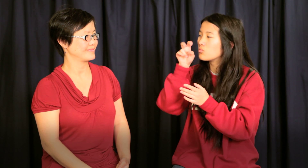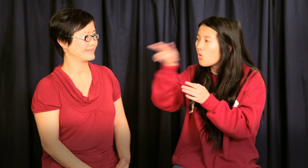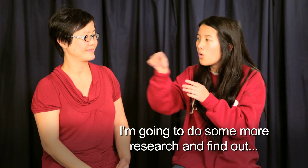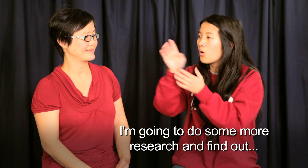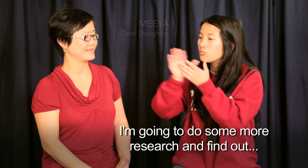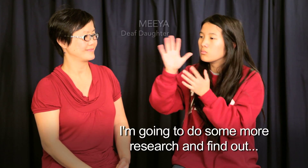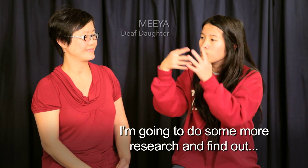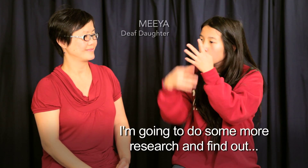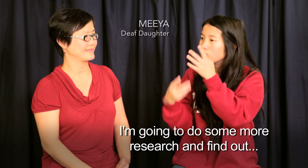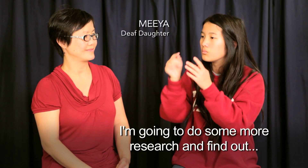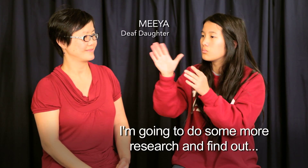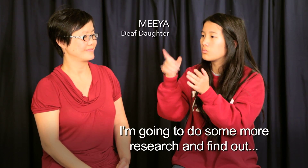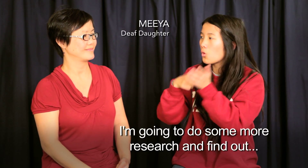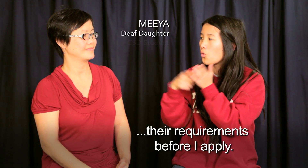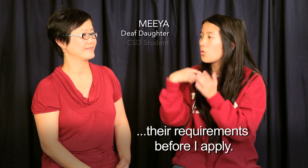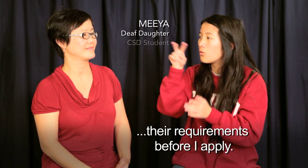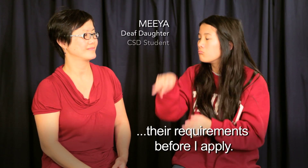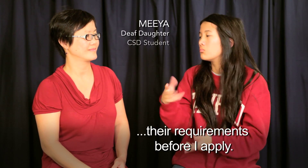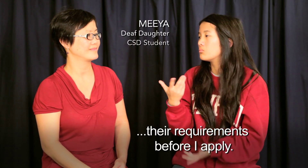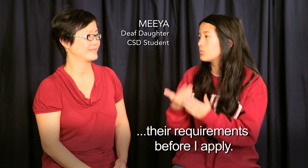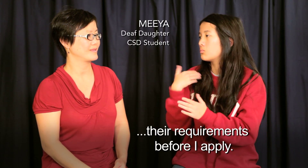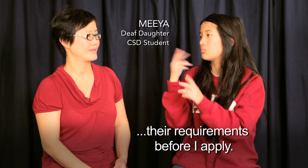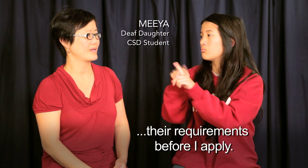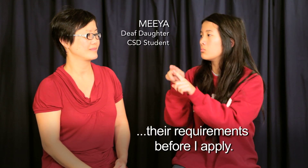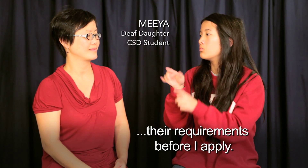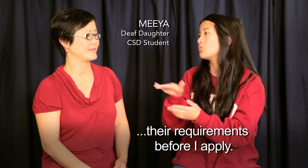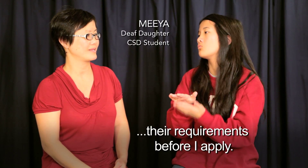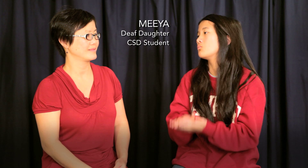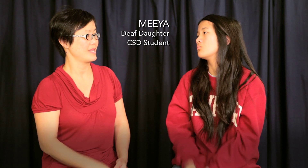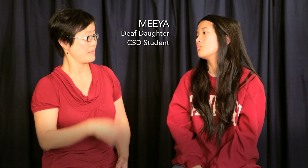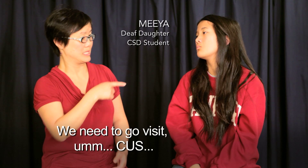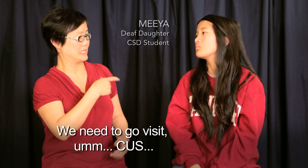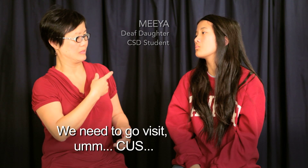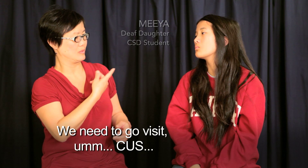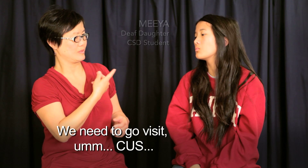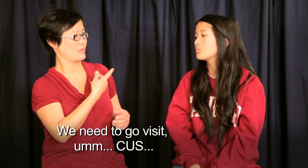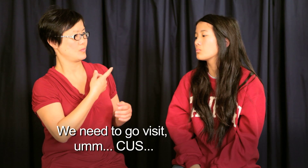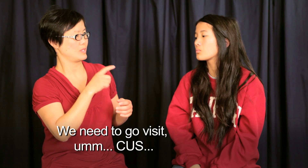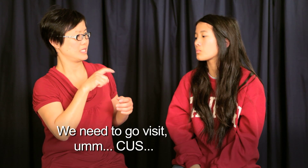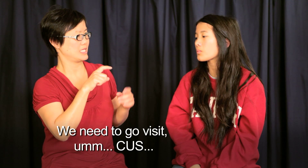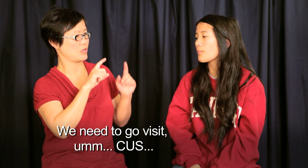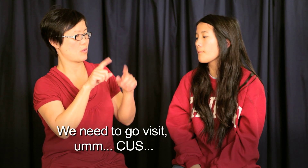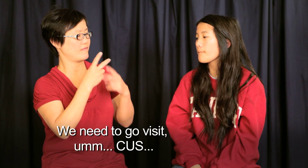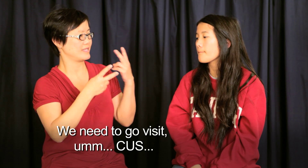which college yet. I'm going to do some more research and find out the requirements before I apply. We need to go visit, um, CUS.